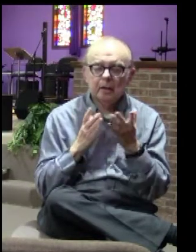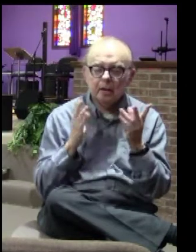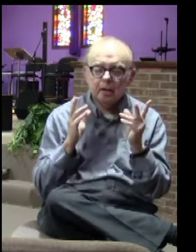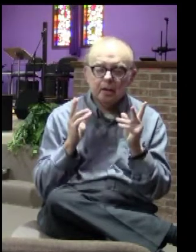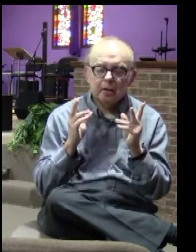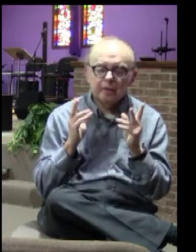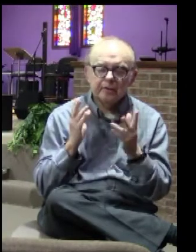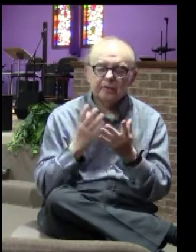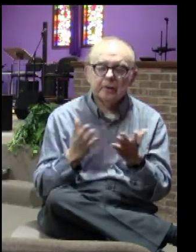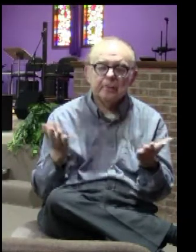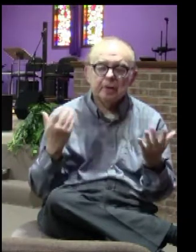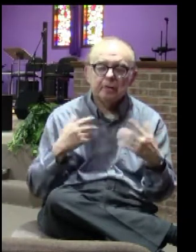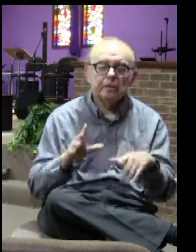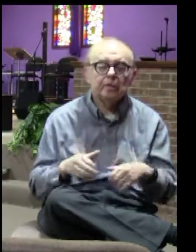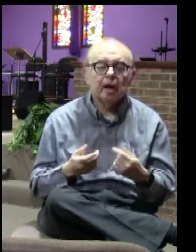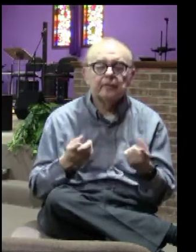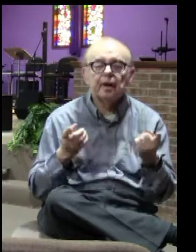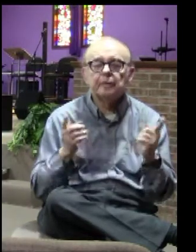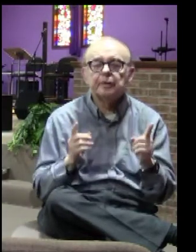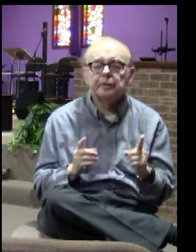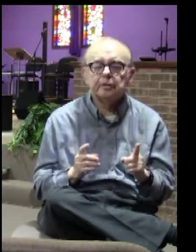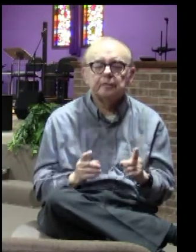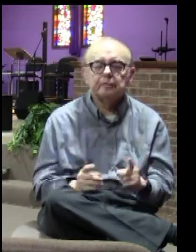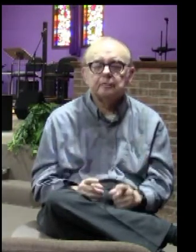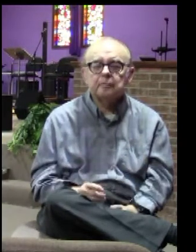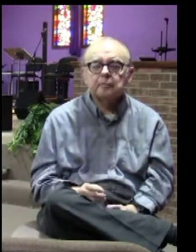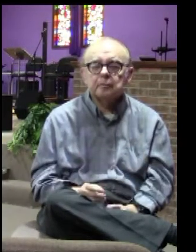life happens.